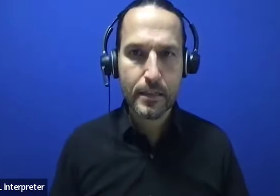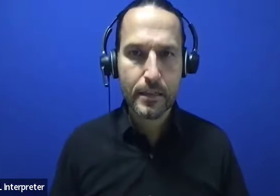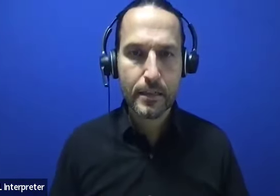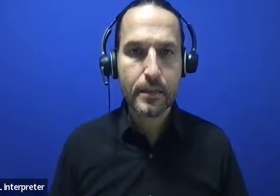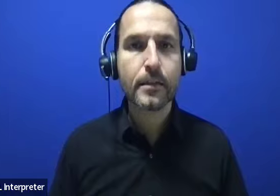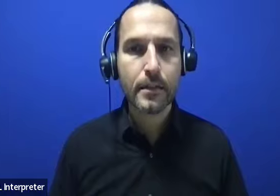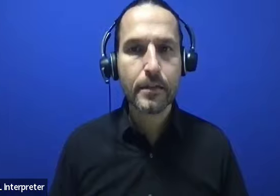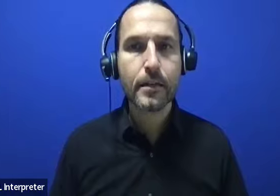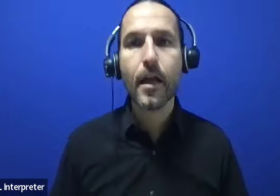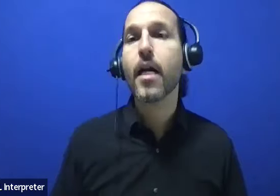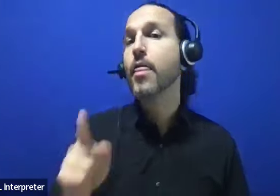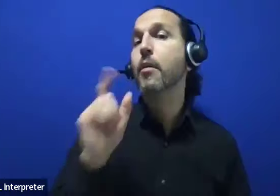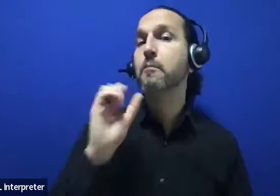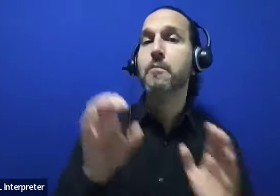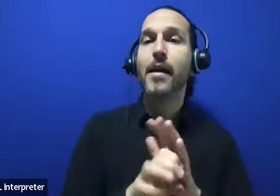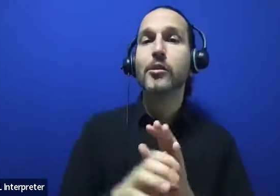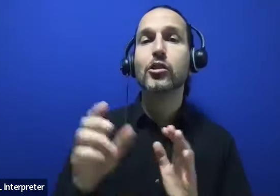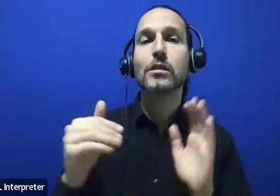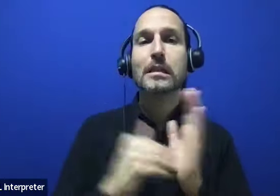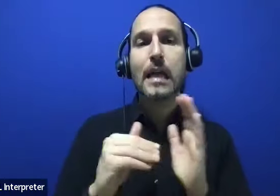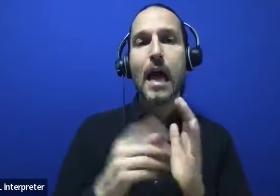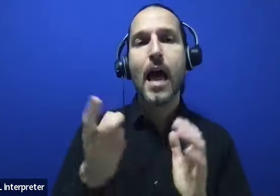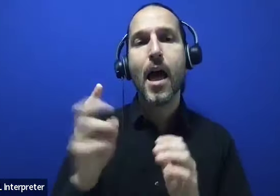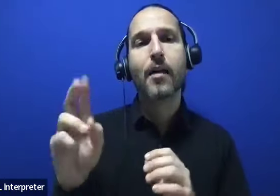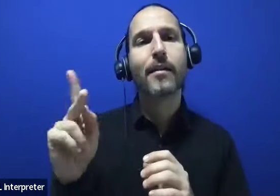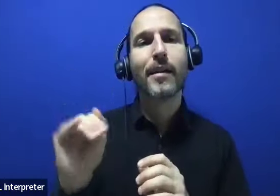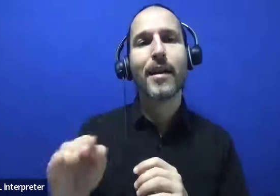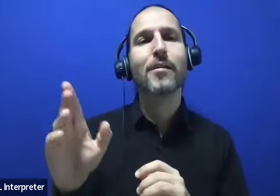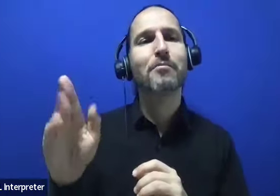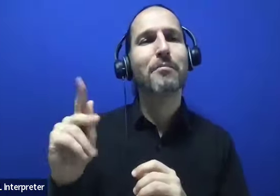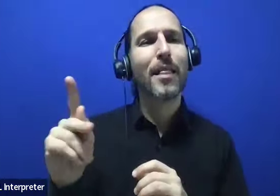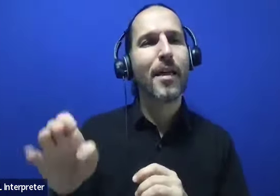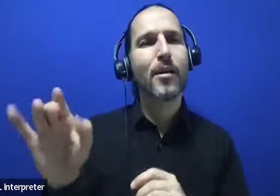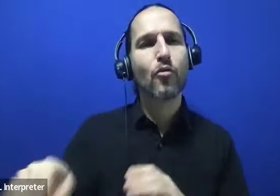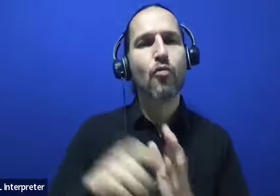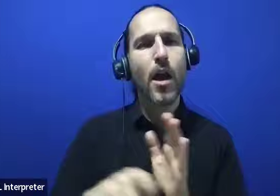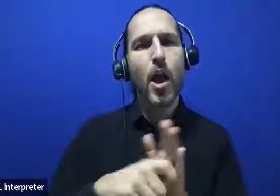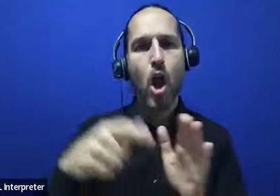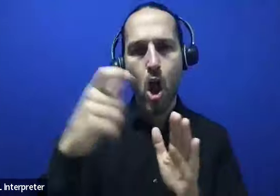So that's a picture of Dr. Kim Blake, who was the lead author on an article